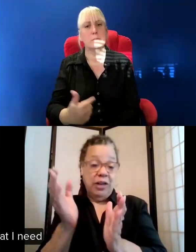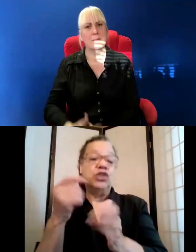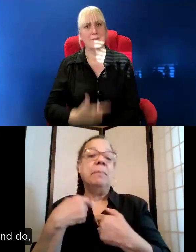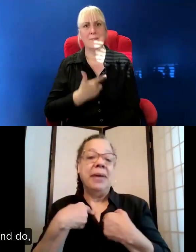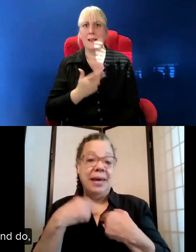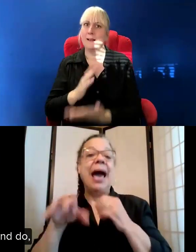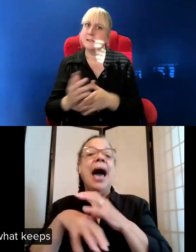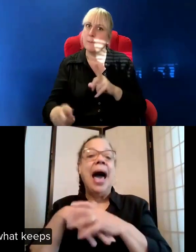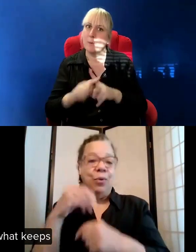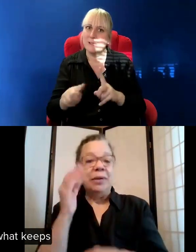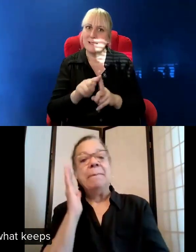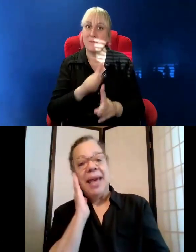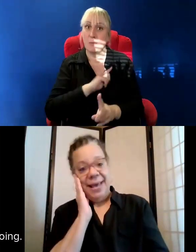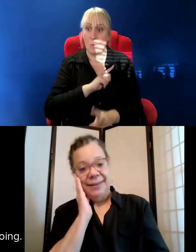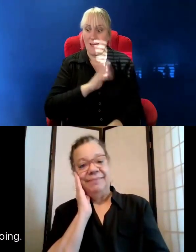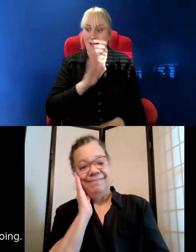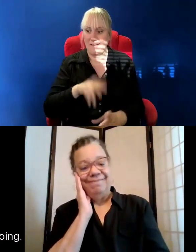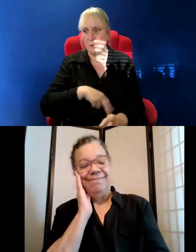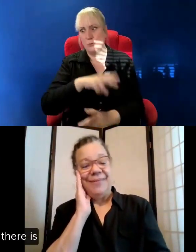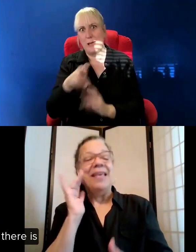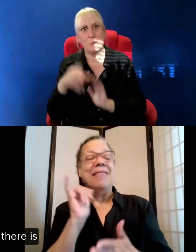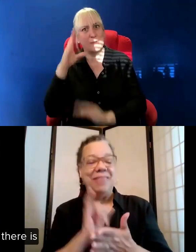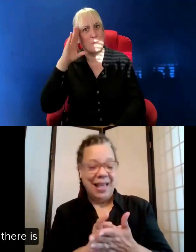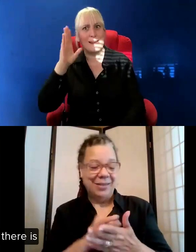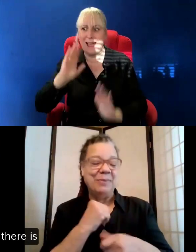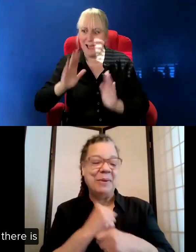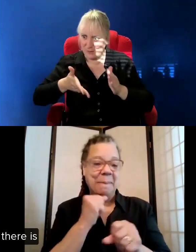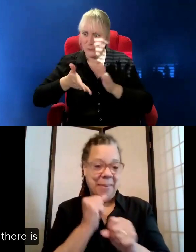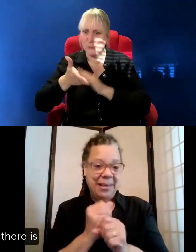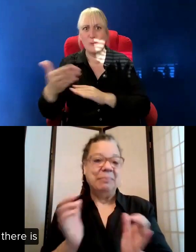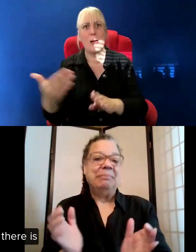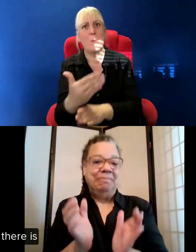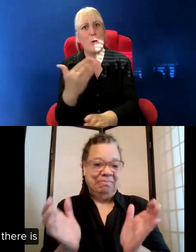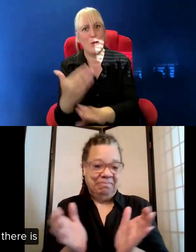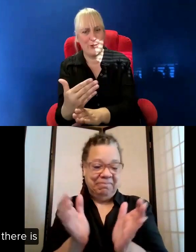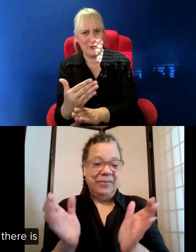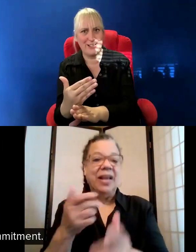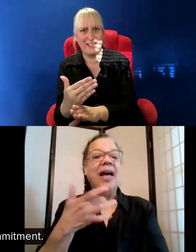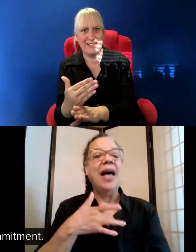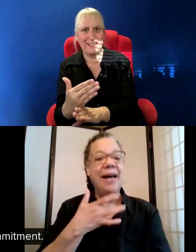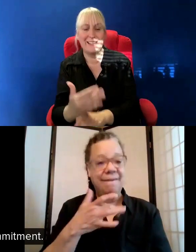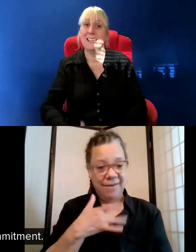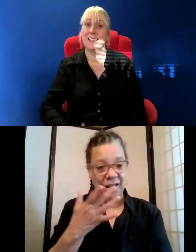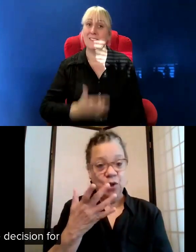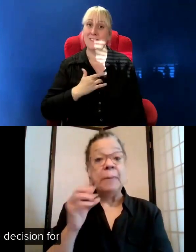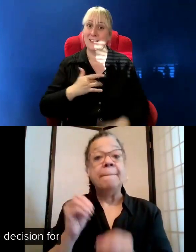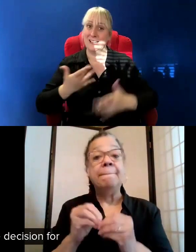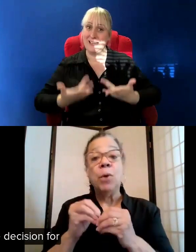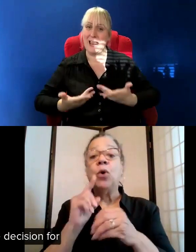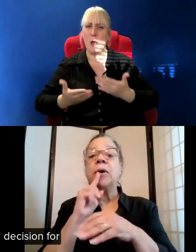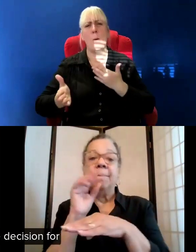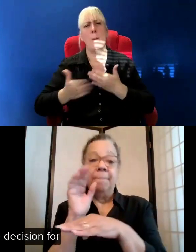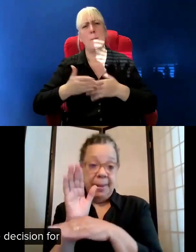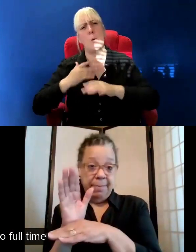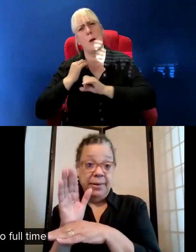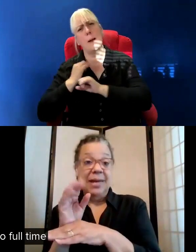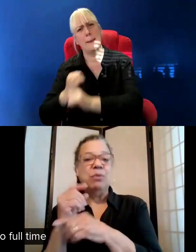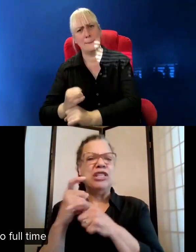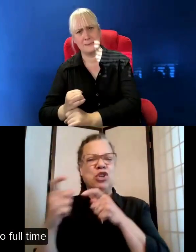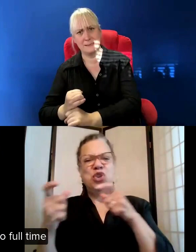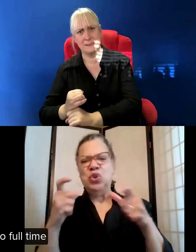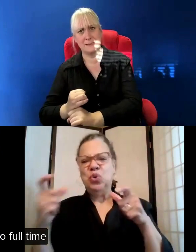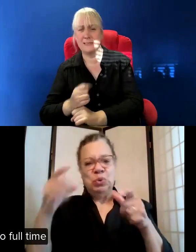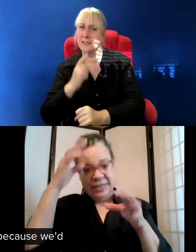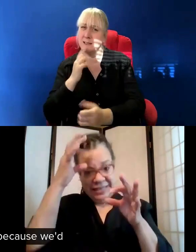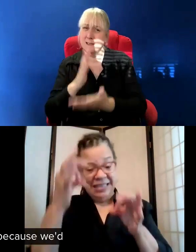what I need to go and do, and that's what keeps me going. So I feel there is more commitment. It was a huge decision for me to go